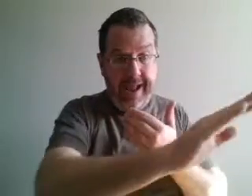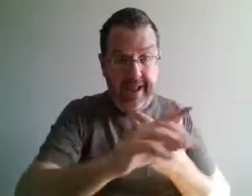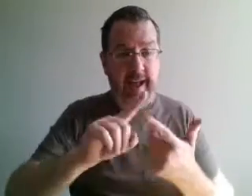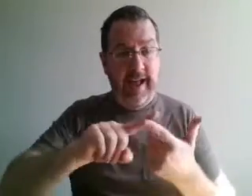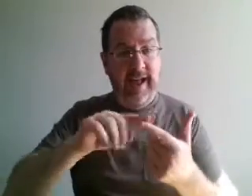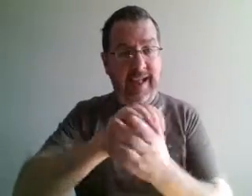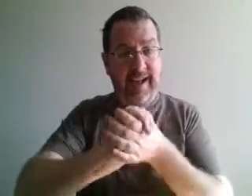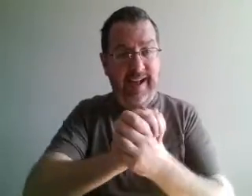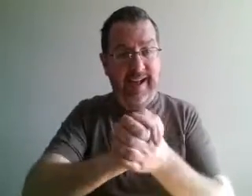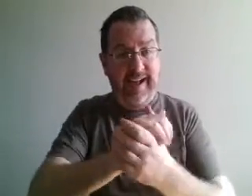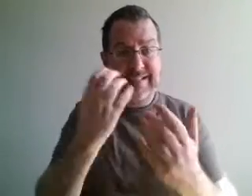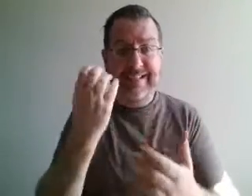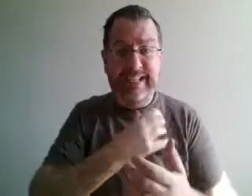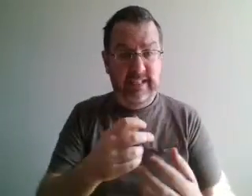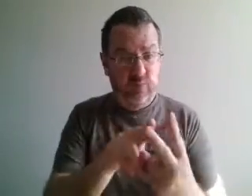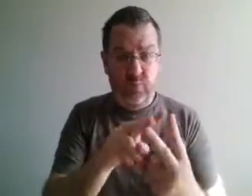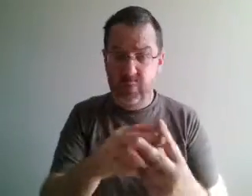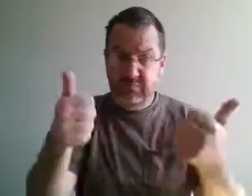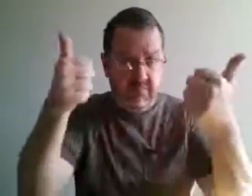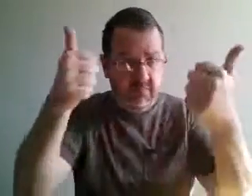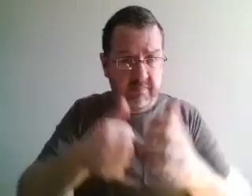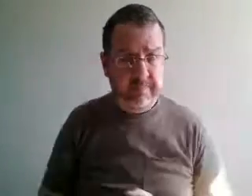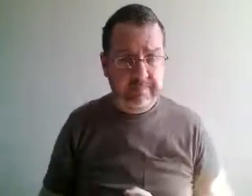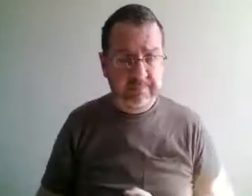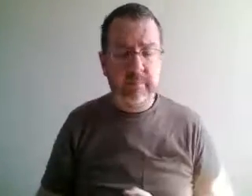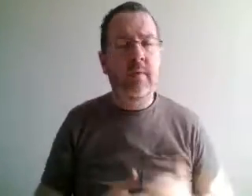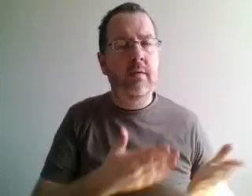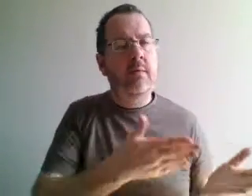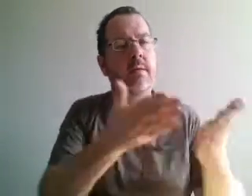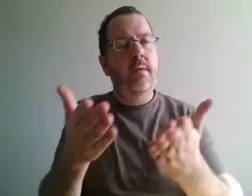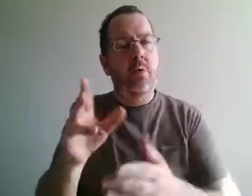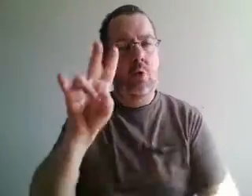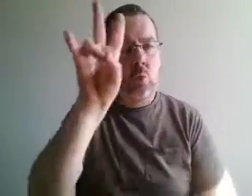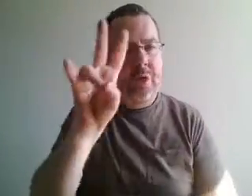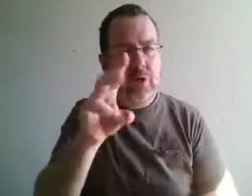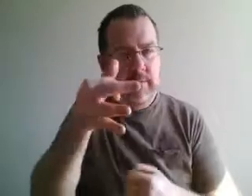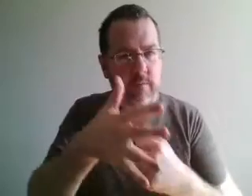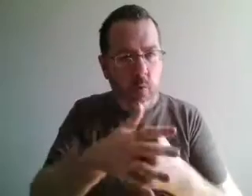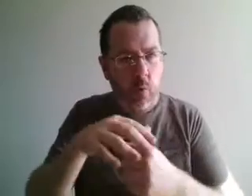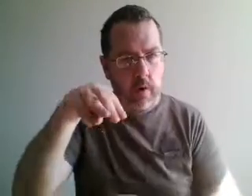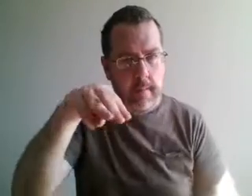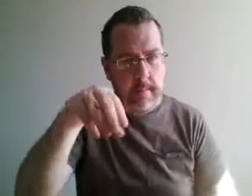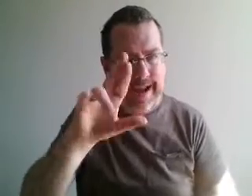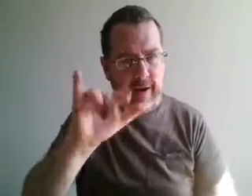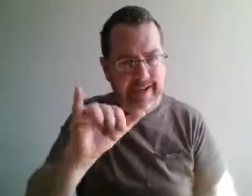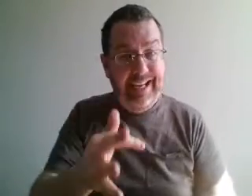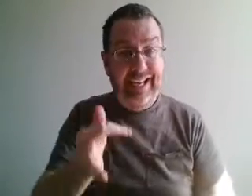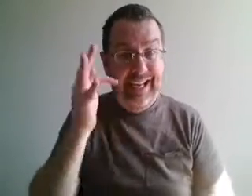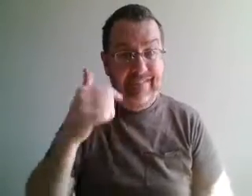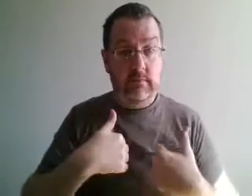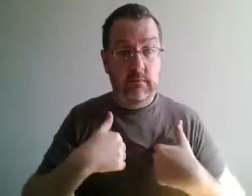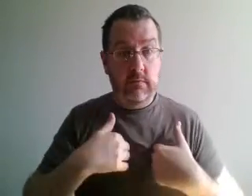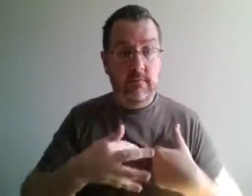Nuala, or Mary, actually, you might be able to take this question, and people, if they are told that they're positive, might be embarrassed